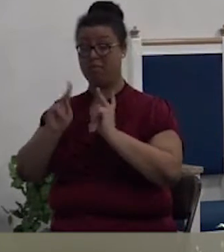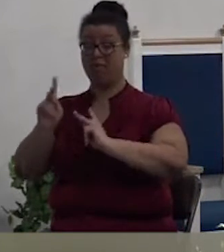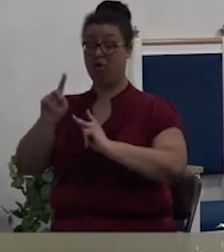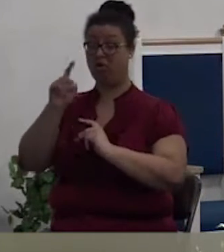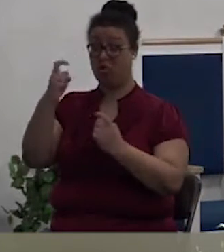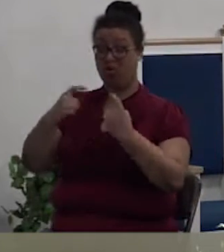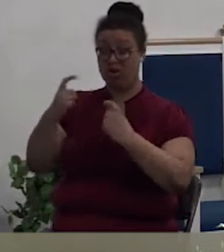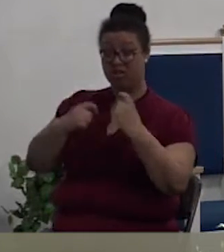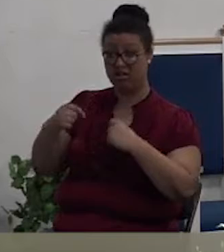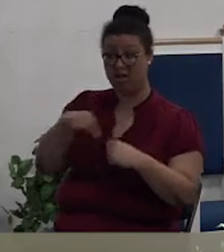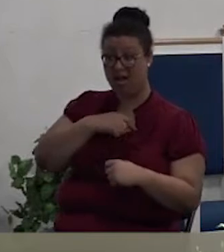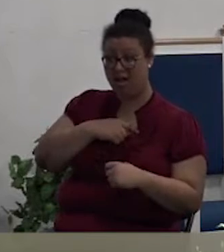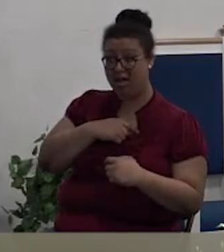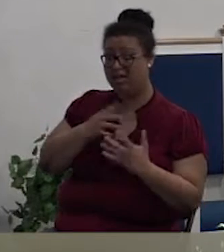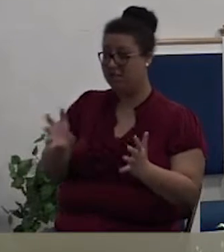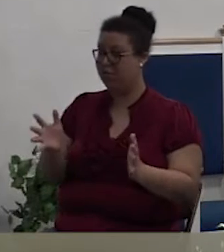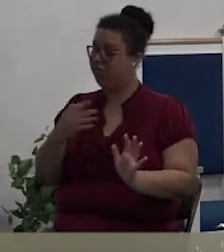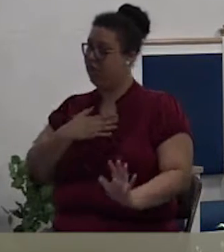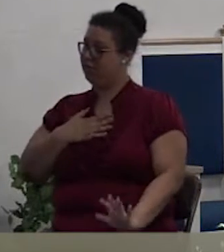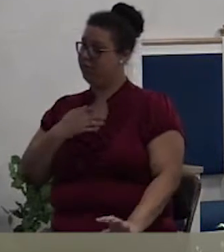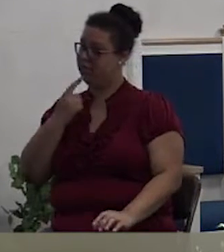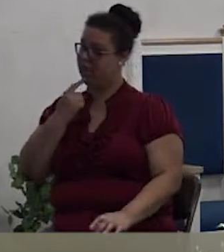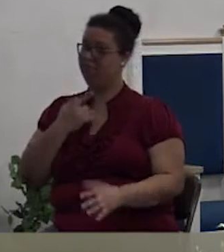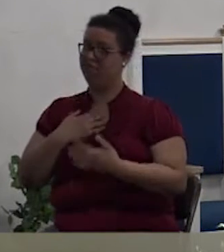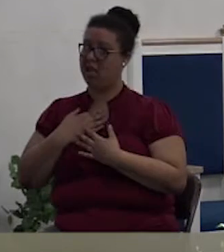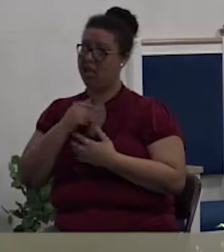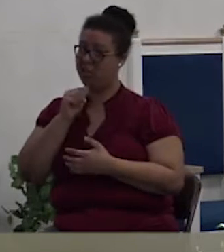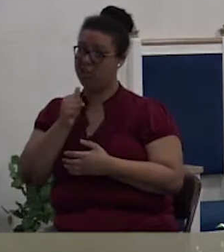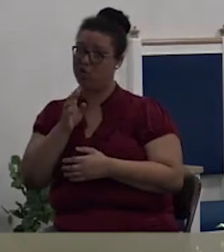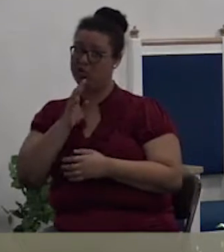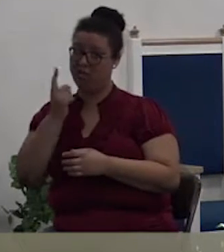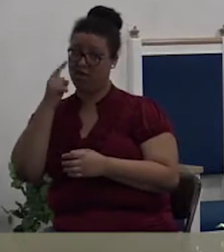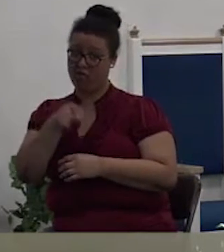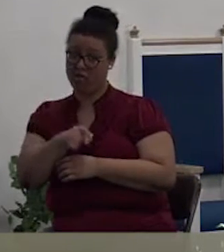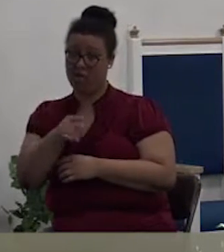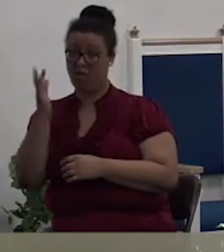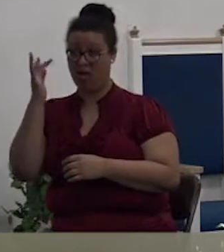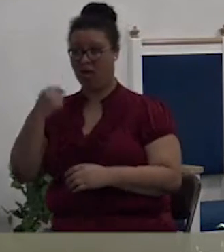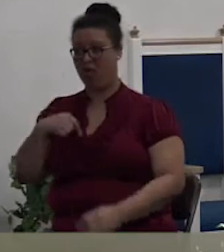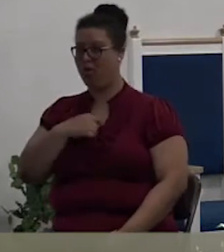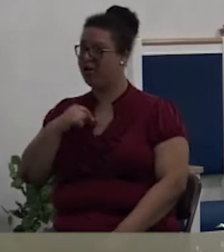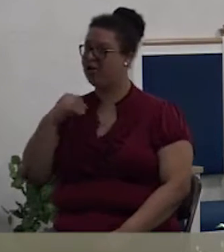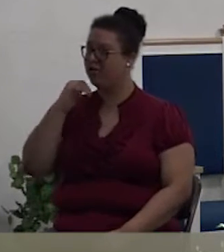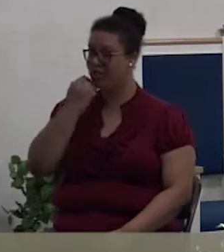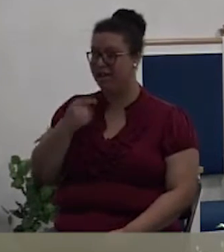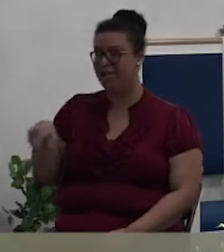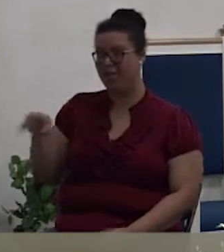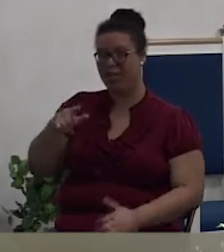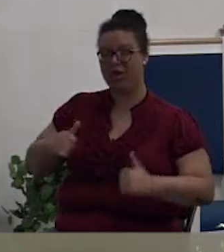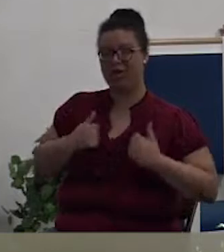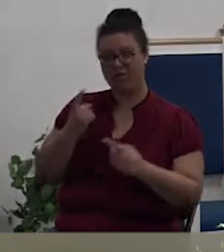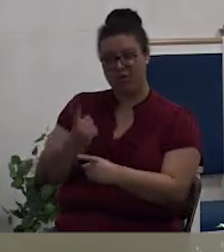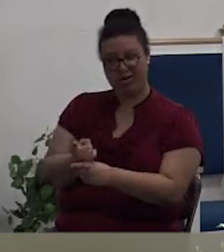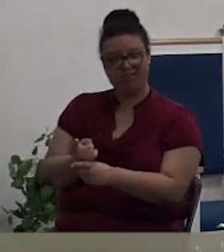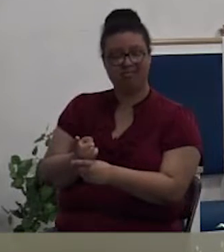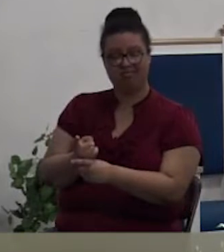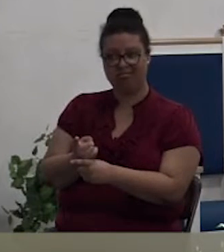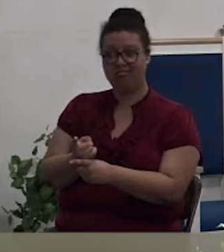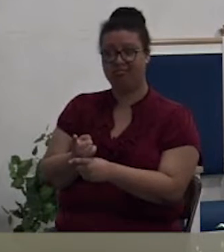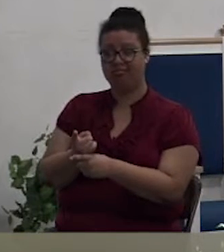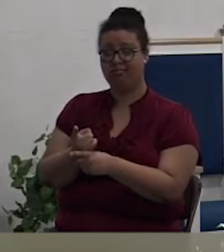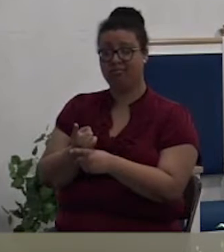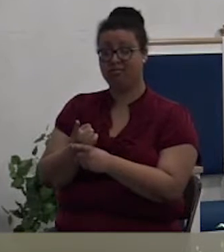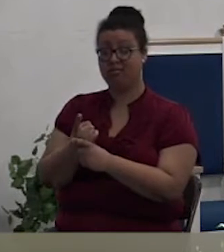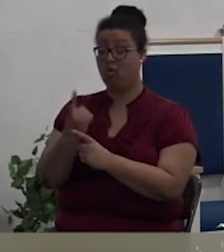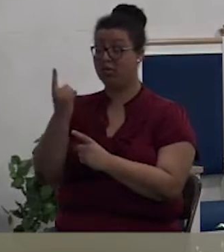someone that goes to your church. Well, I don't speak for them because we are ashamed because they live in right. I'm not talking about when